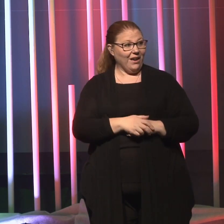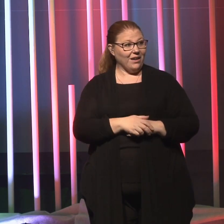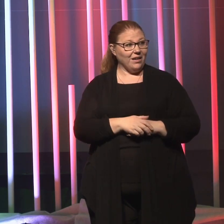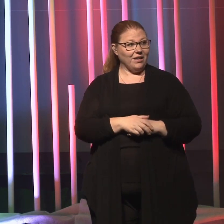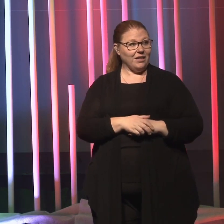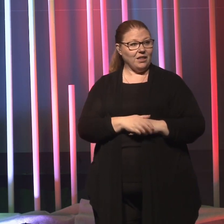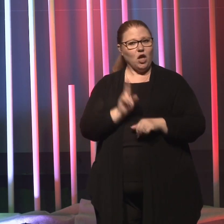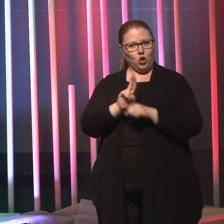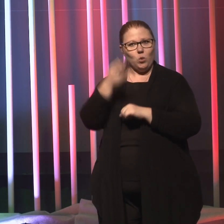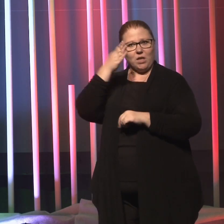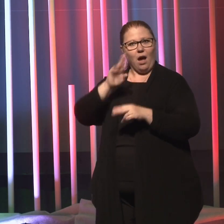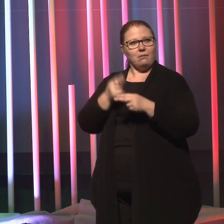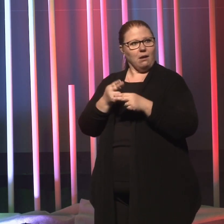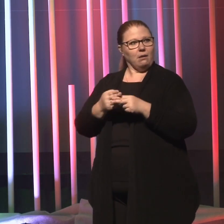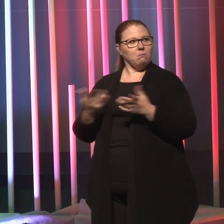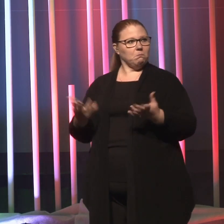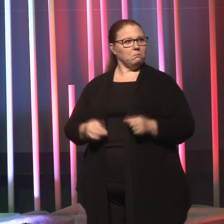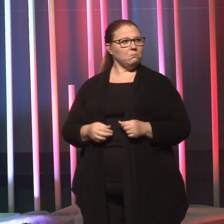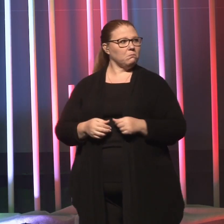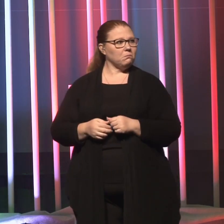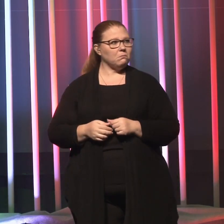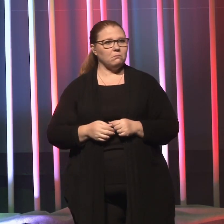in God's name.